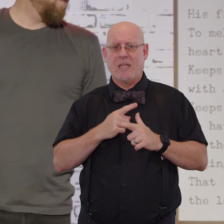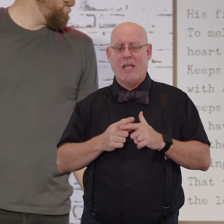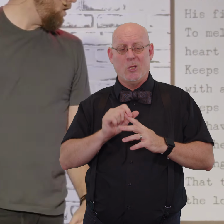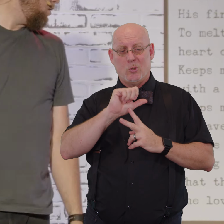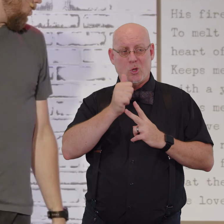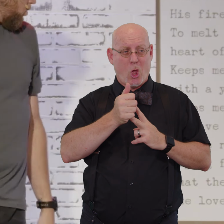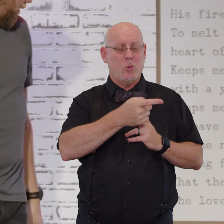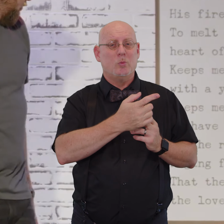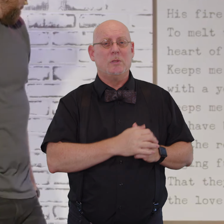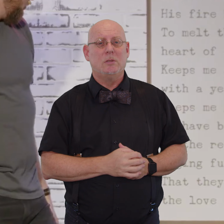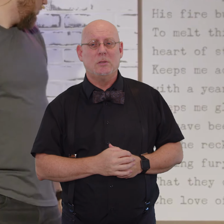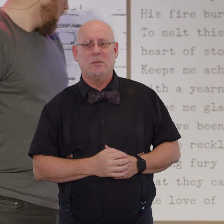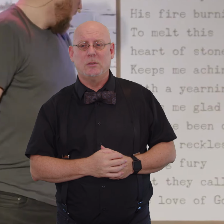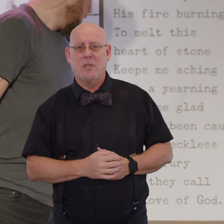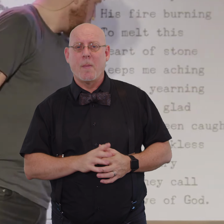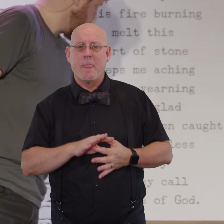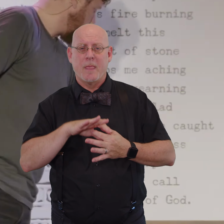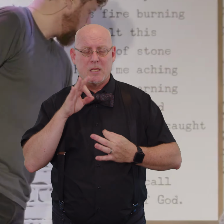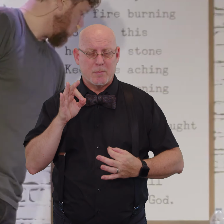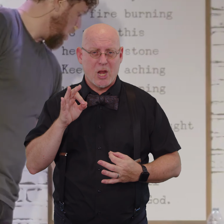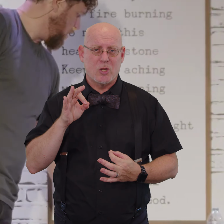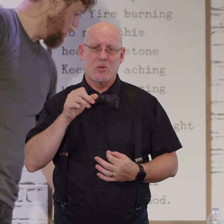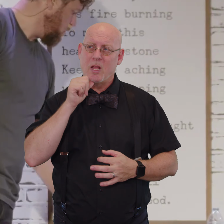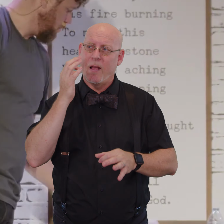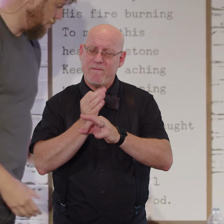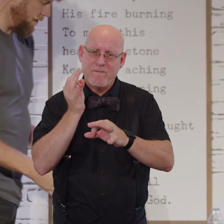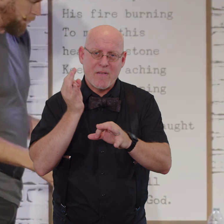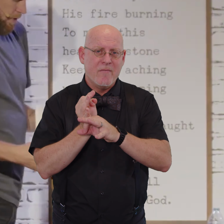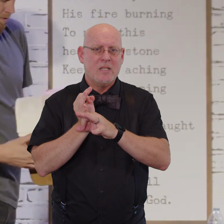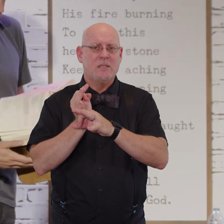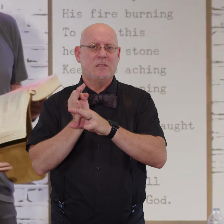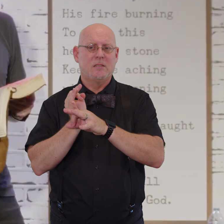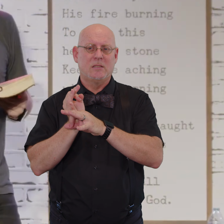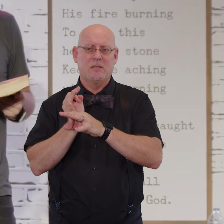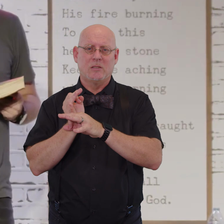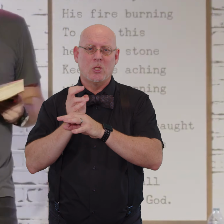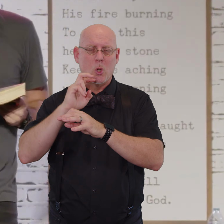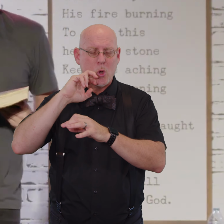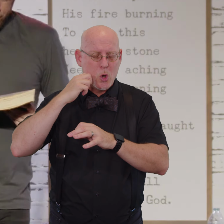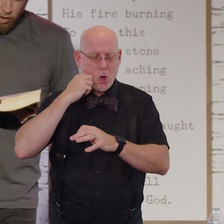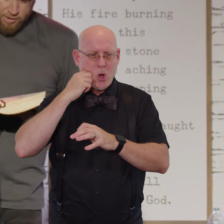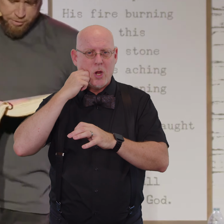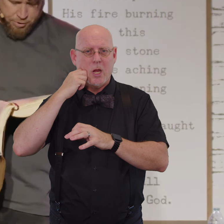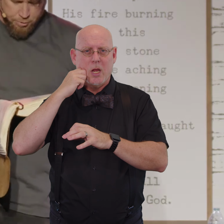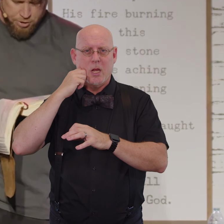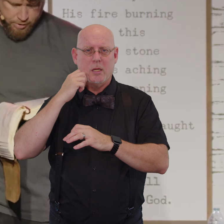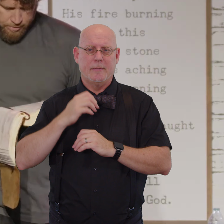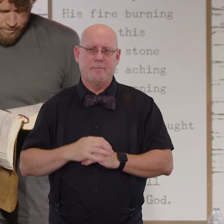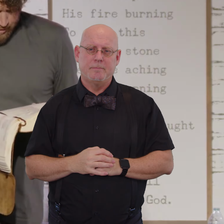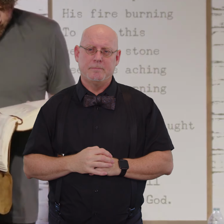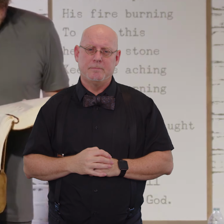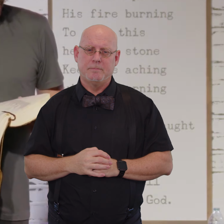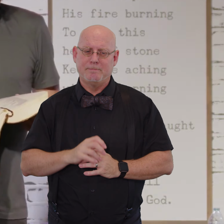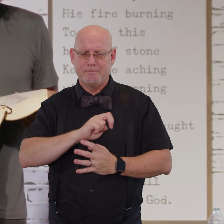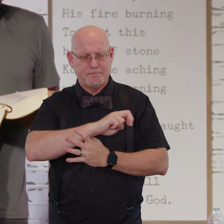and then there is adultery spiritual unfaithfulness whoring prostitution